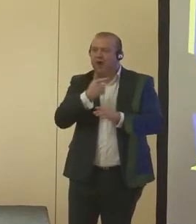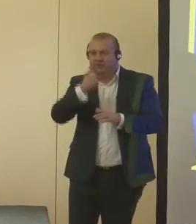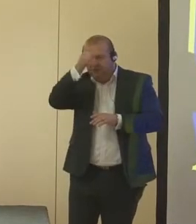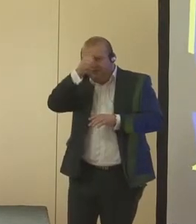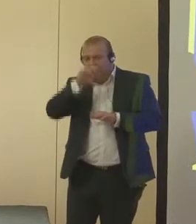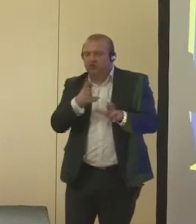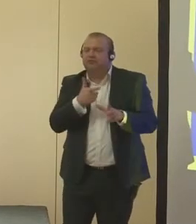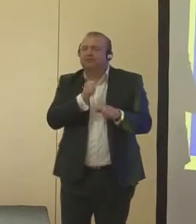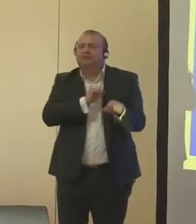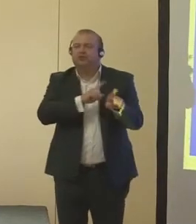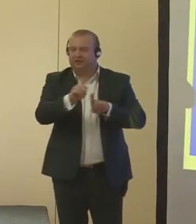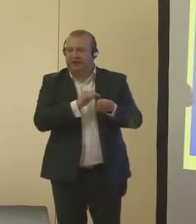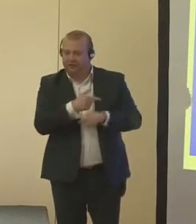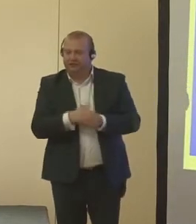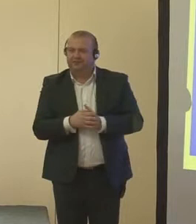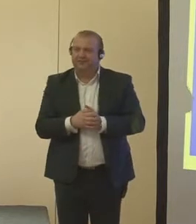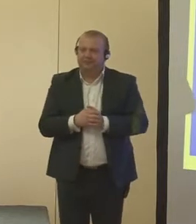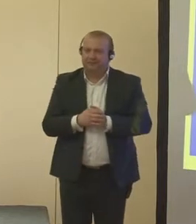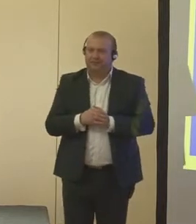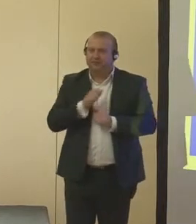maybe you find useful.